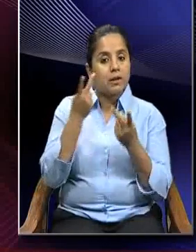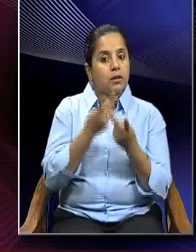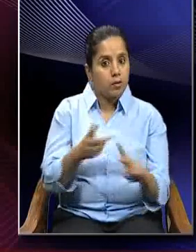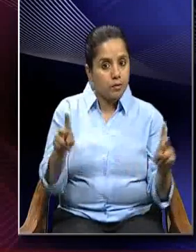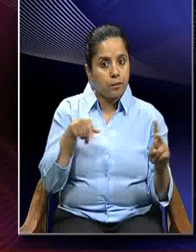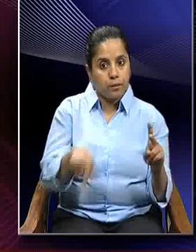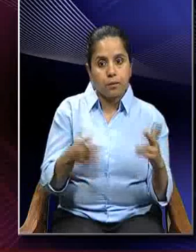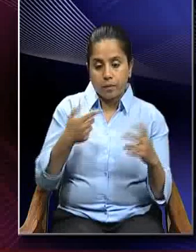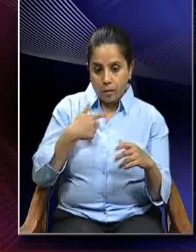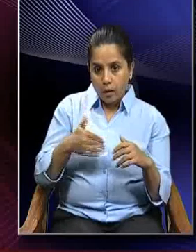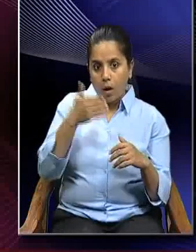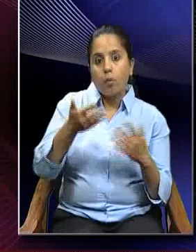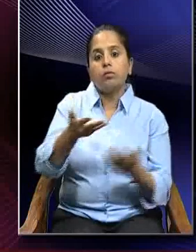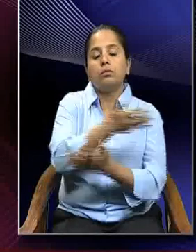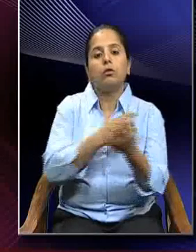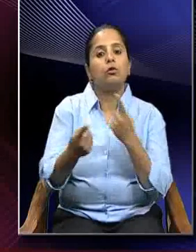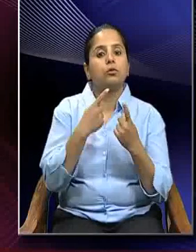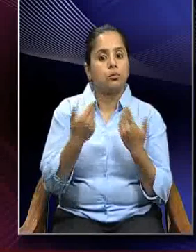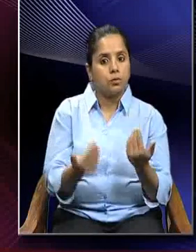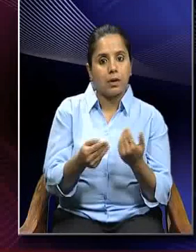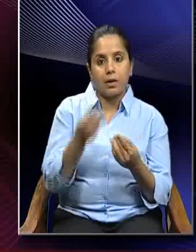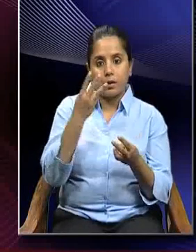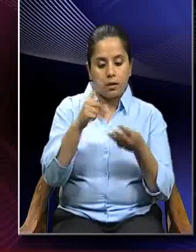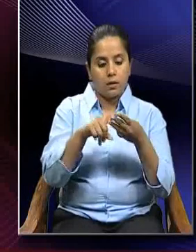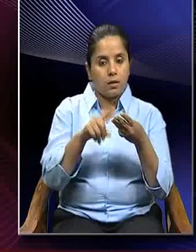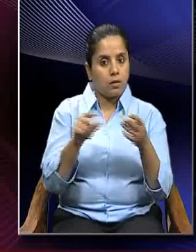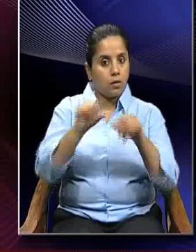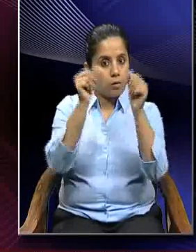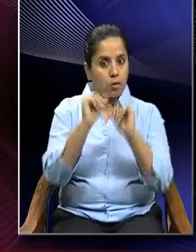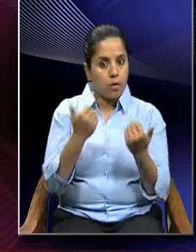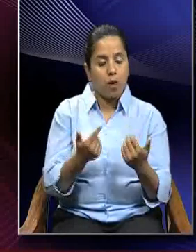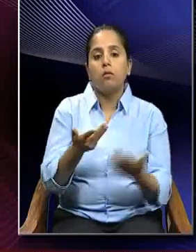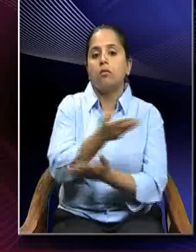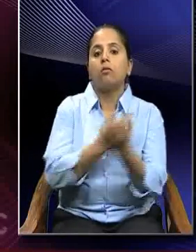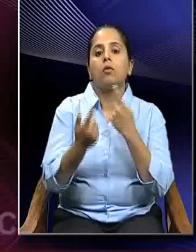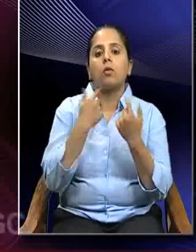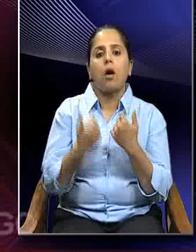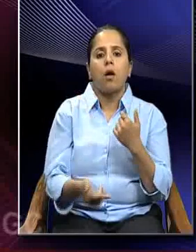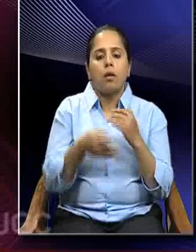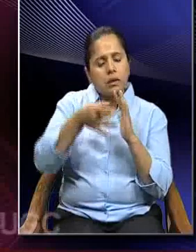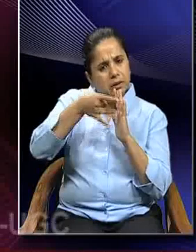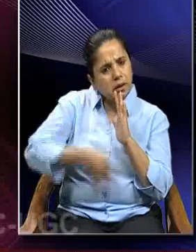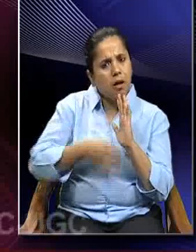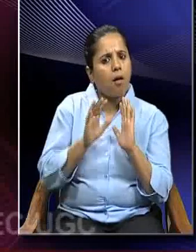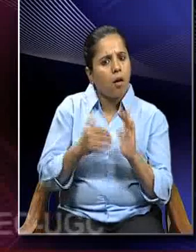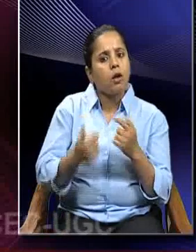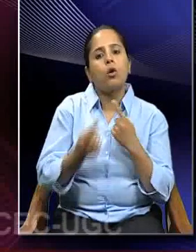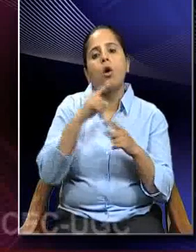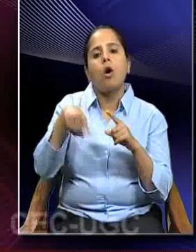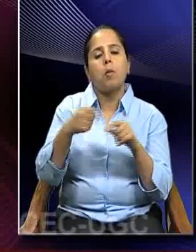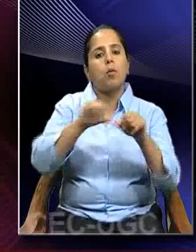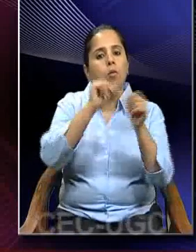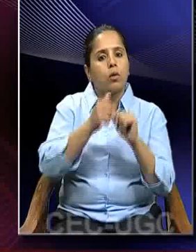with what we are going to discuss. So these 3 models, they have been discussed at length when we talk about the models